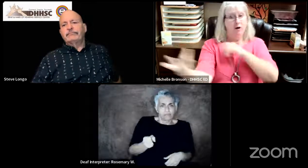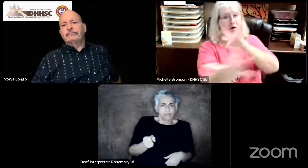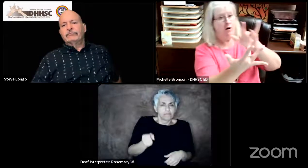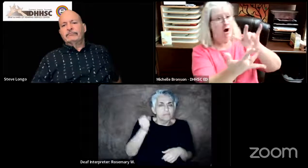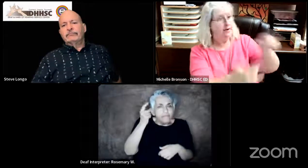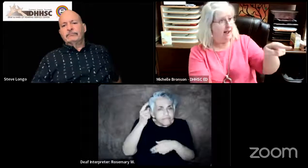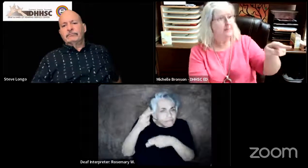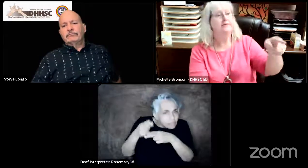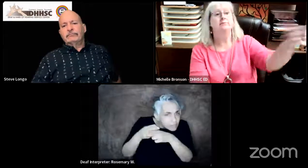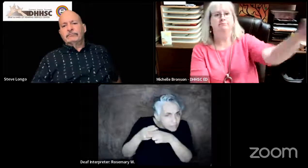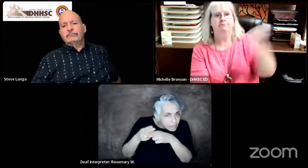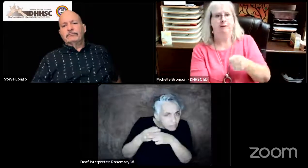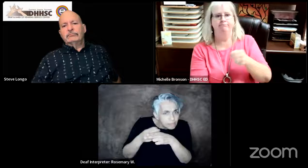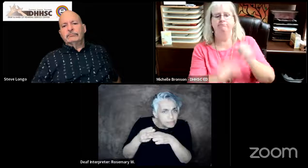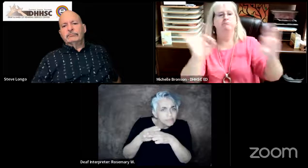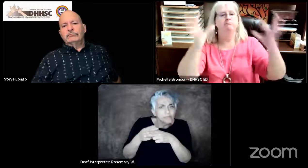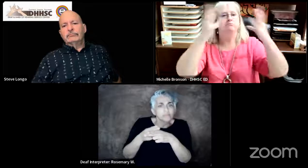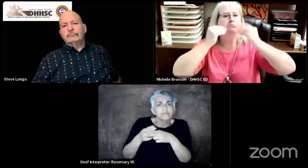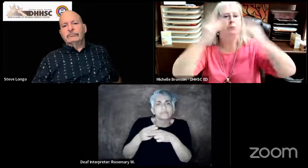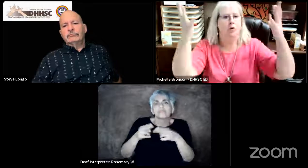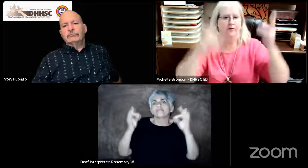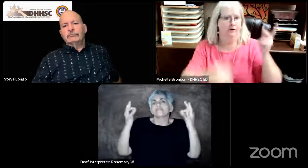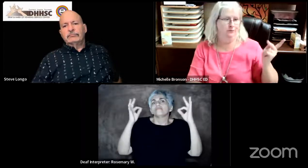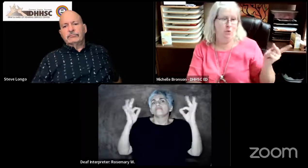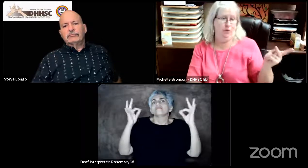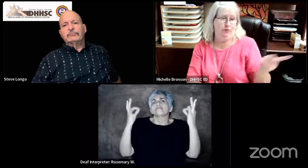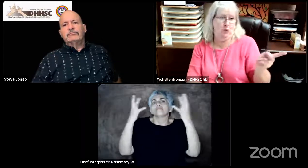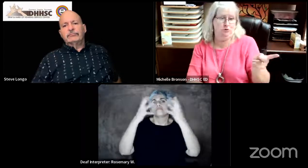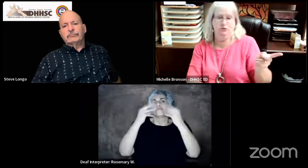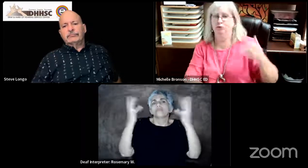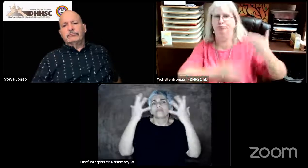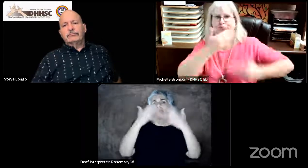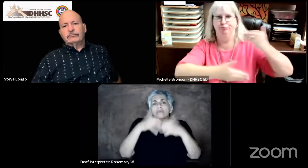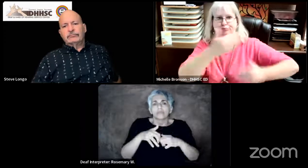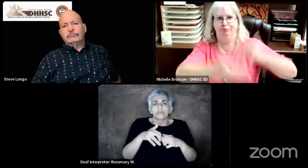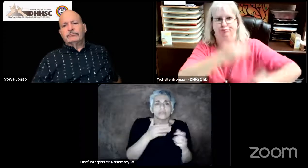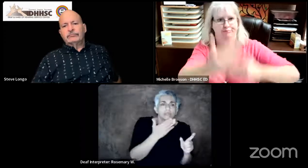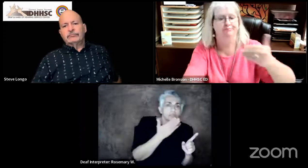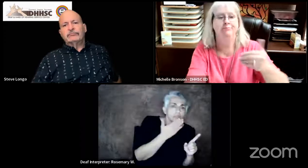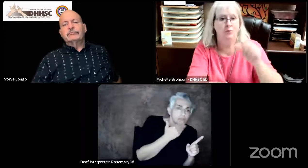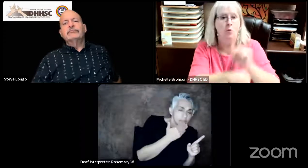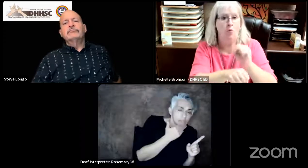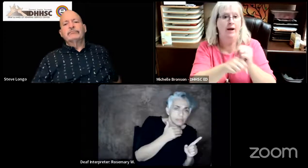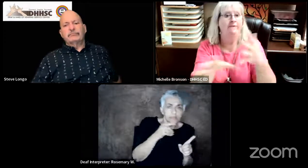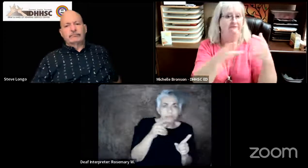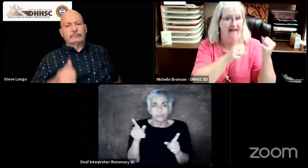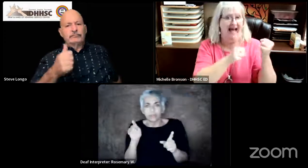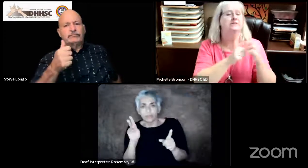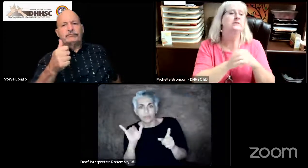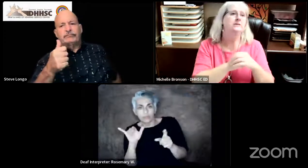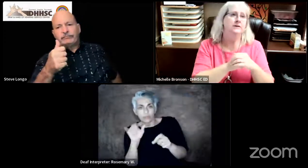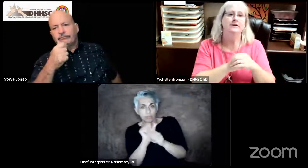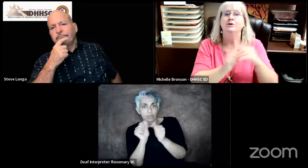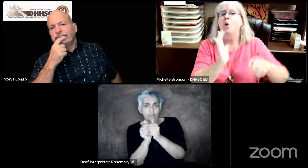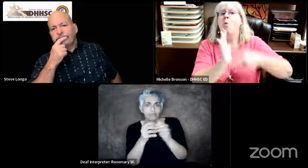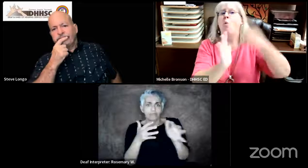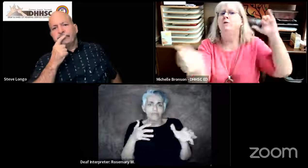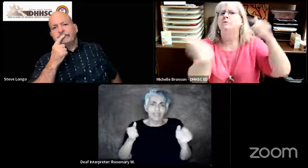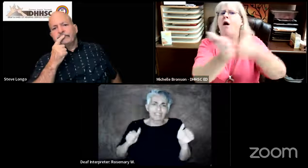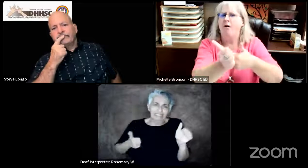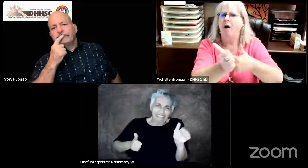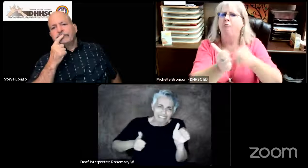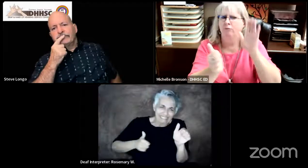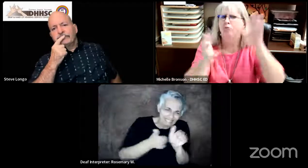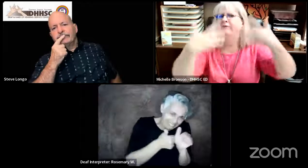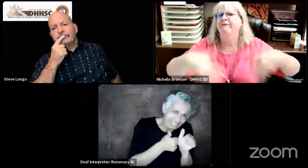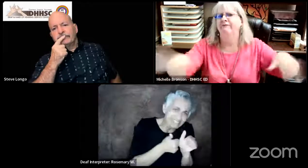temp agency and they gave us this recommendation and it worked out beautifully. And so the two of those bookkeepers are working quickly